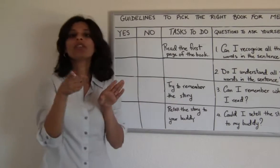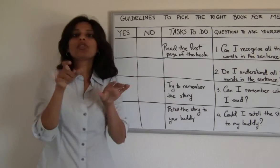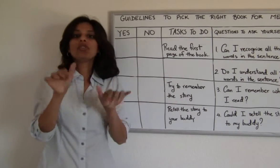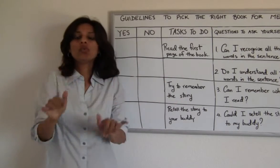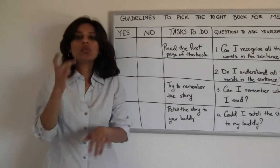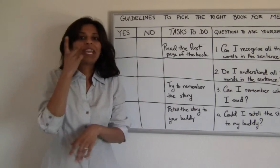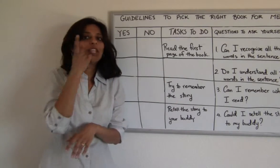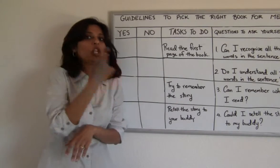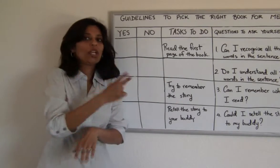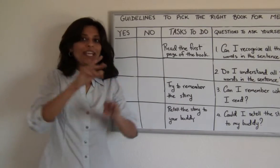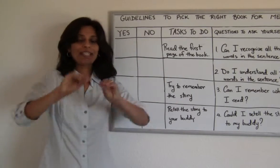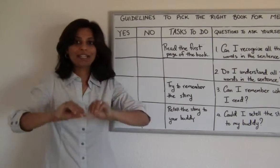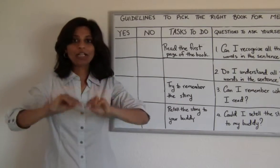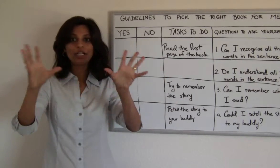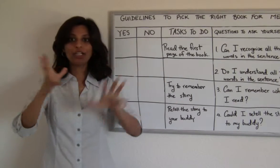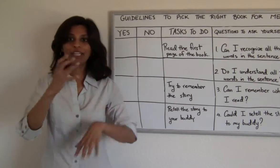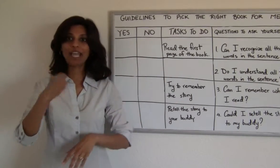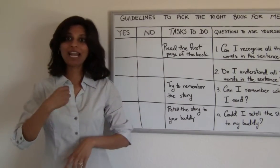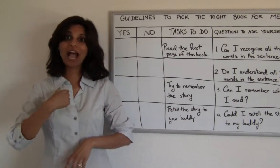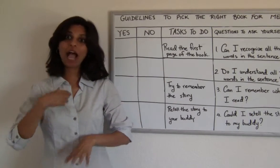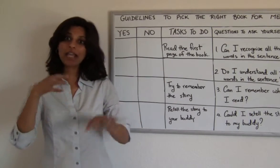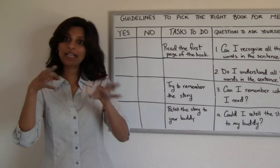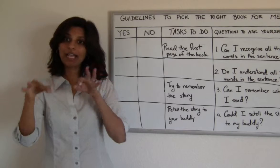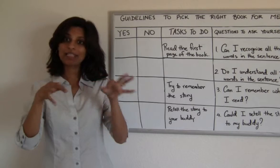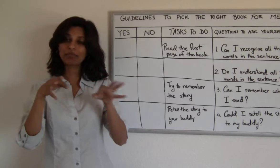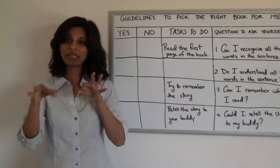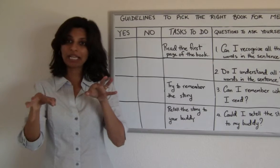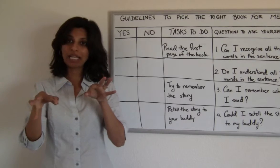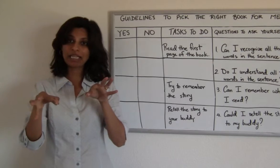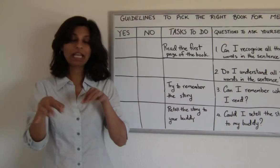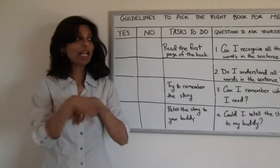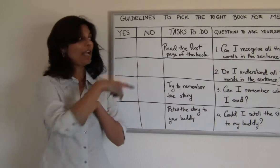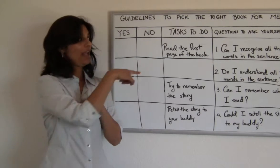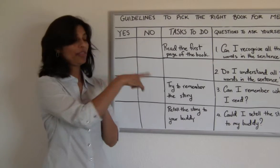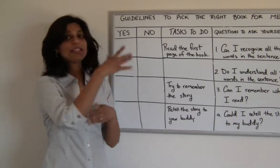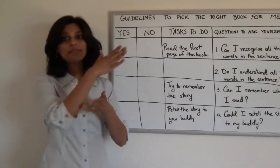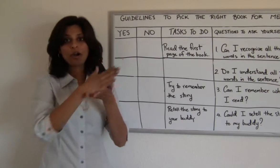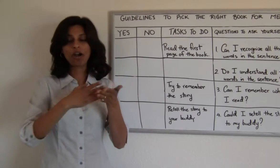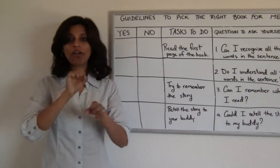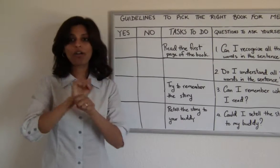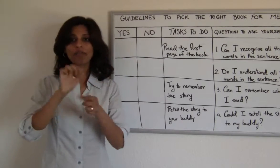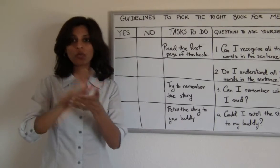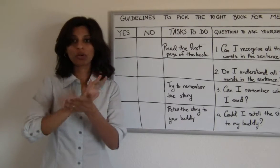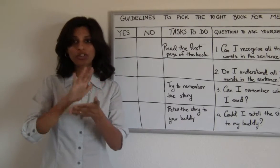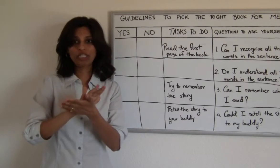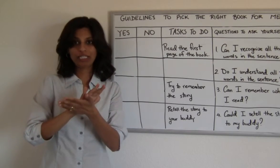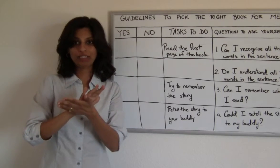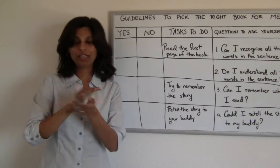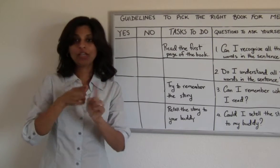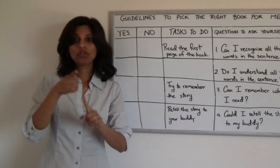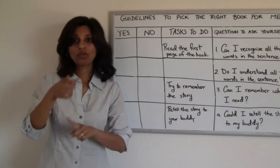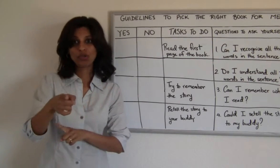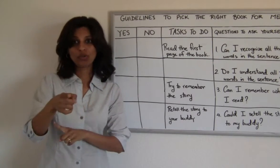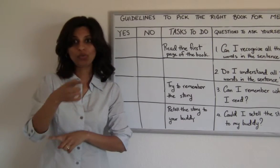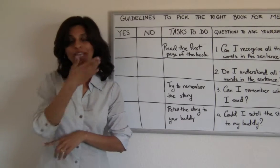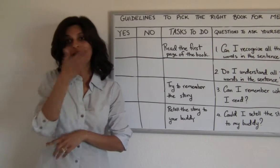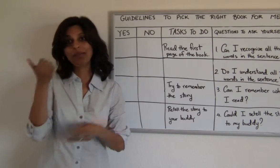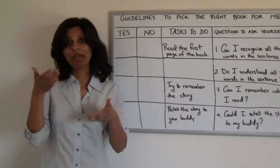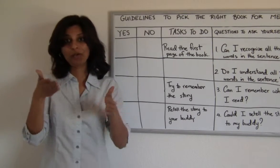so you can look at it clearly and I can explain this part of the worksheet to you in a better